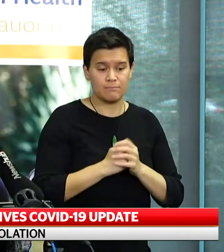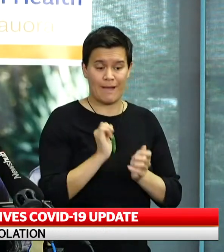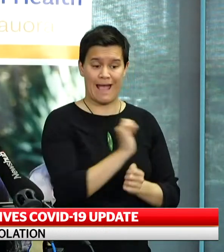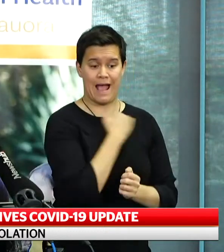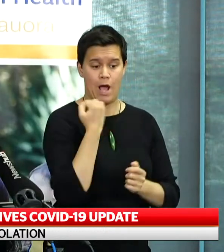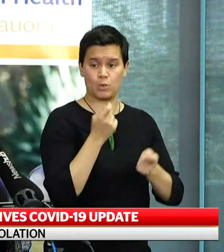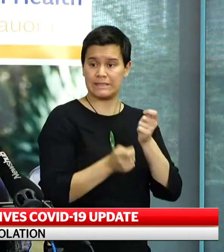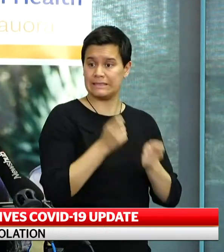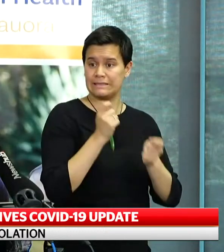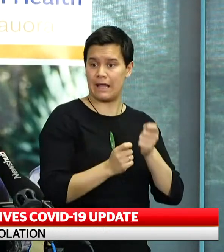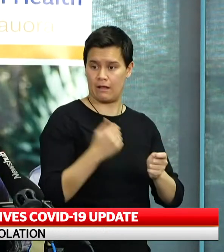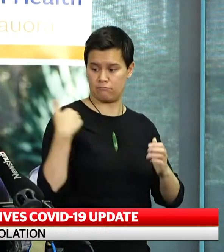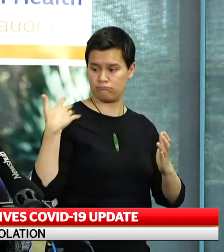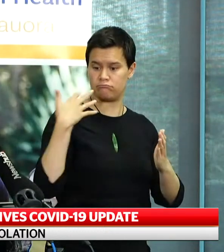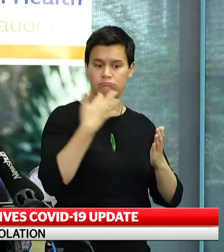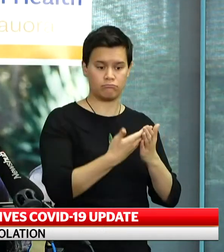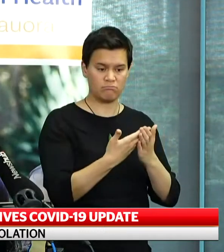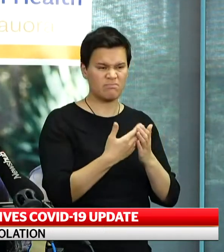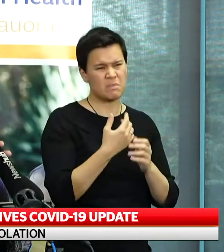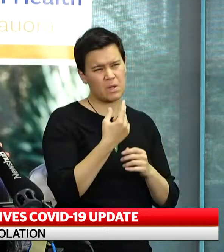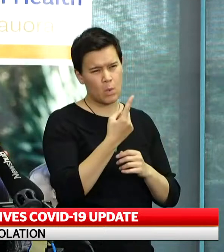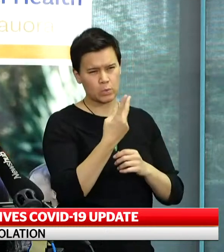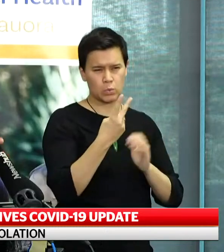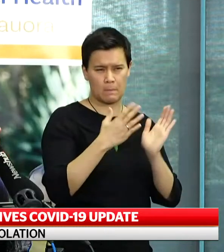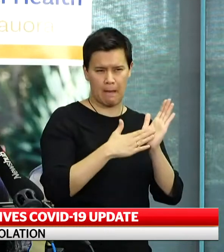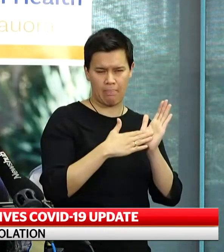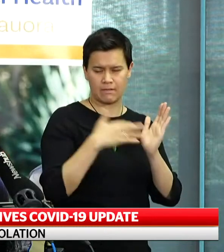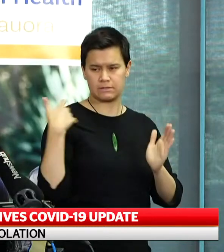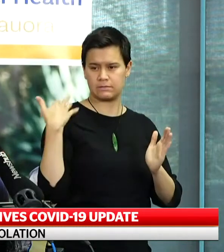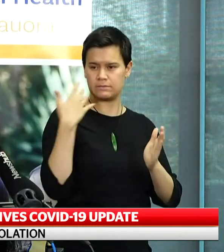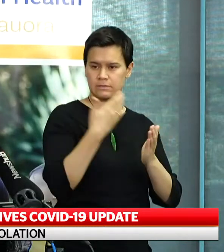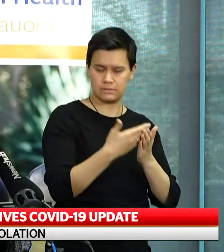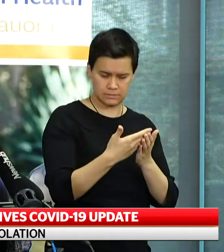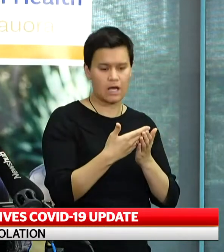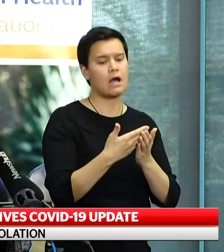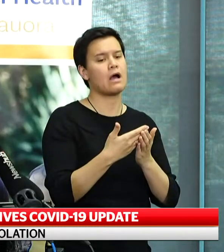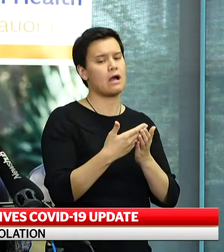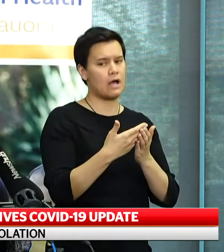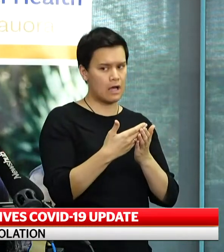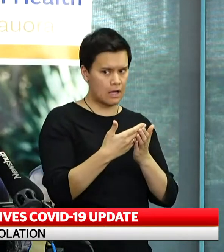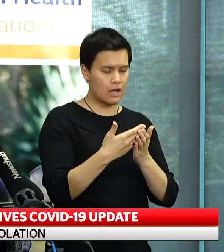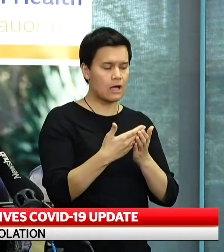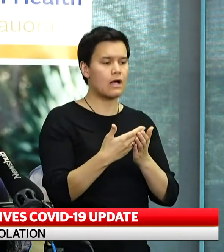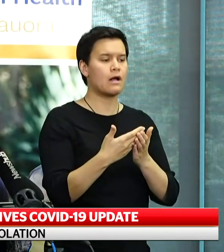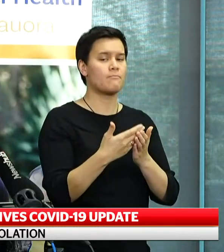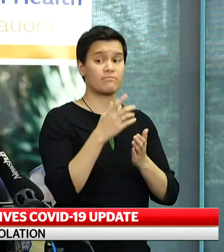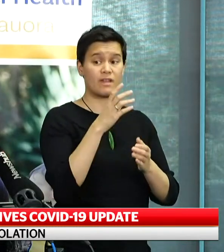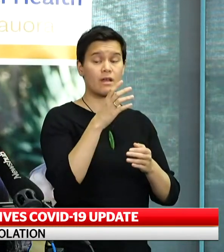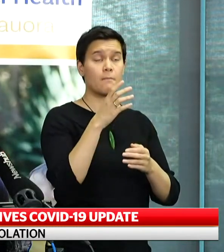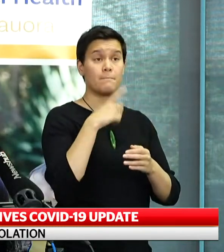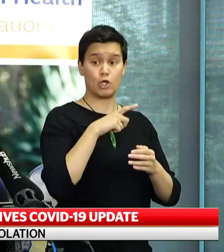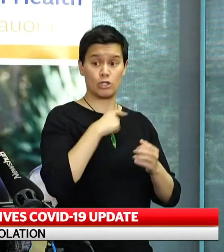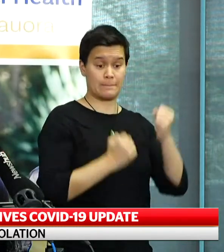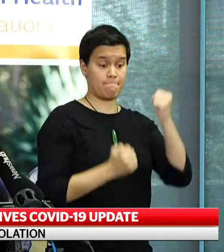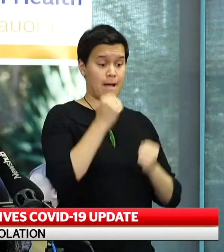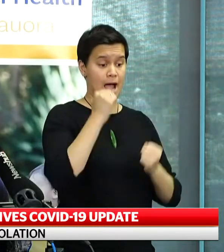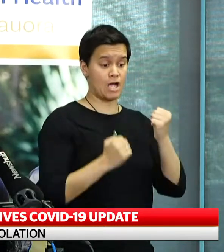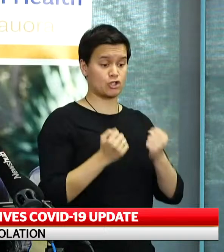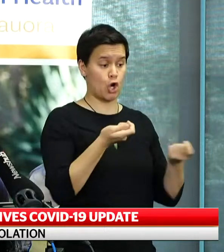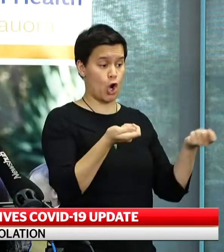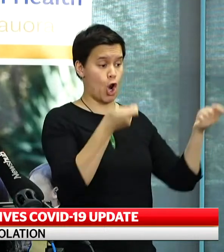testing over the last month or two, is that because we went into a lockdown situation in March,